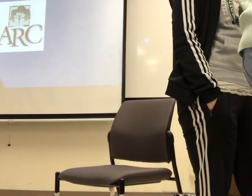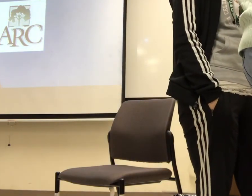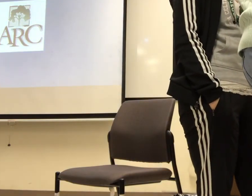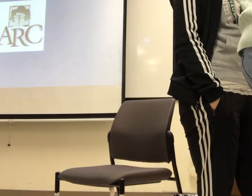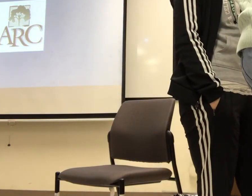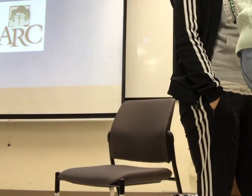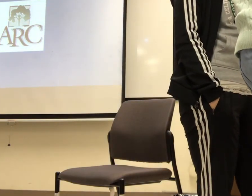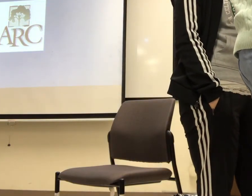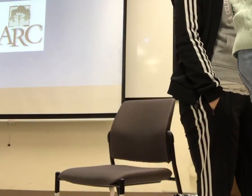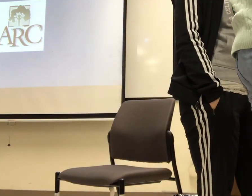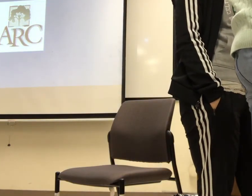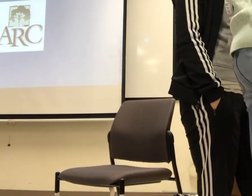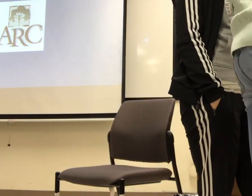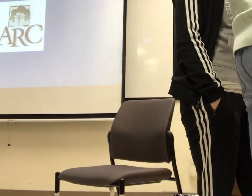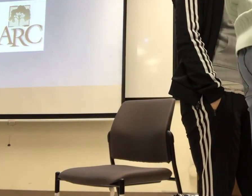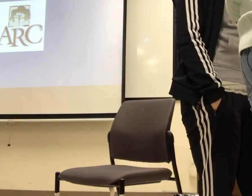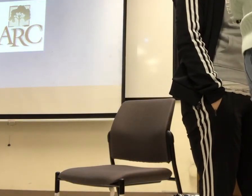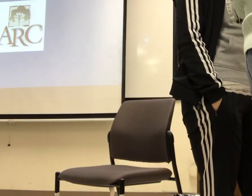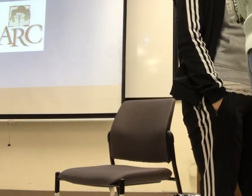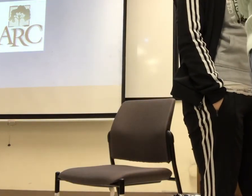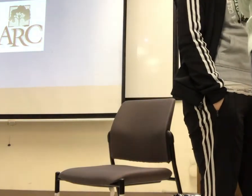There's nowhere to submit it.